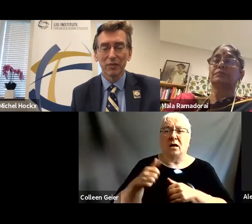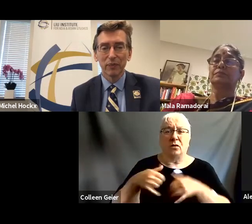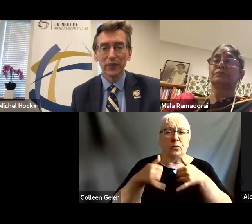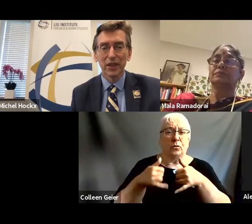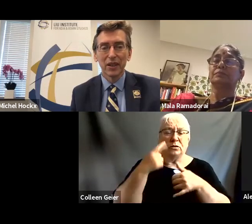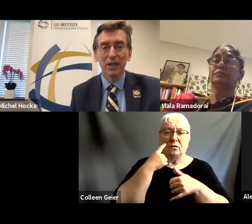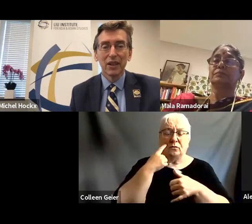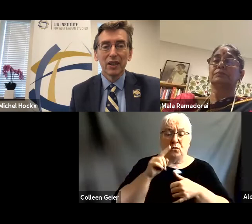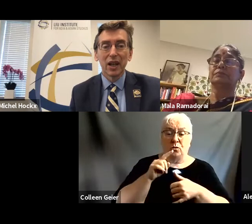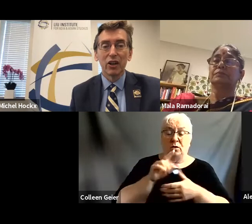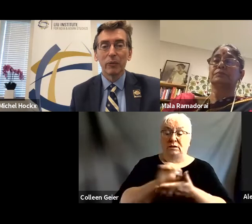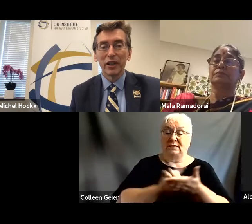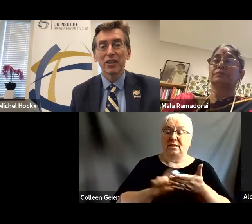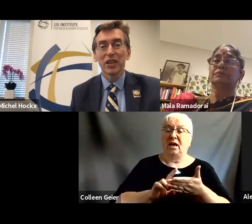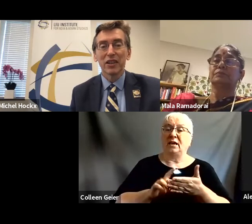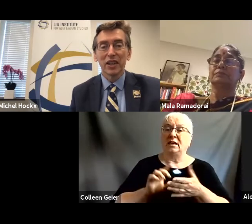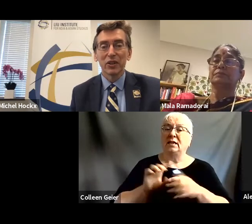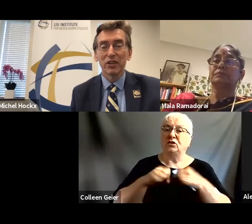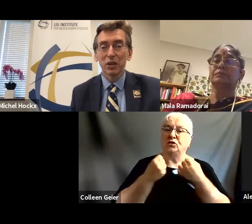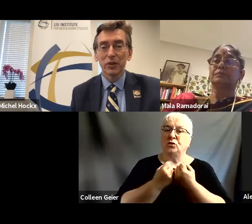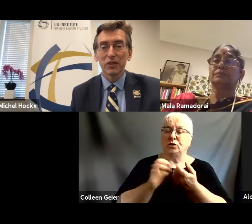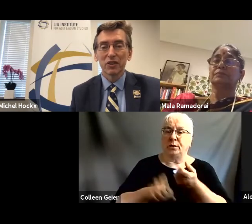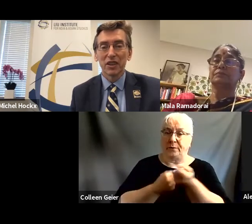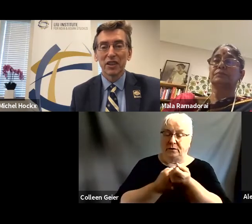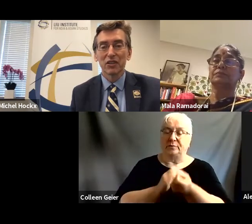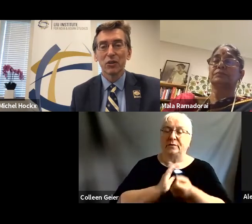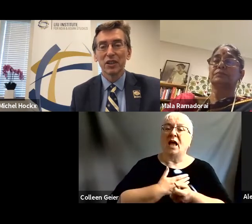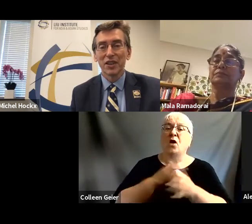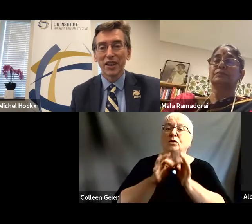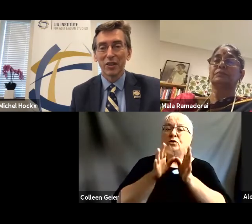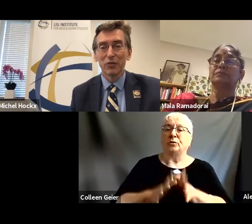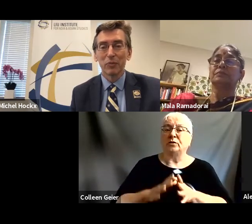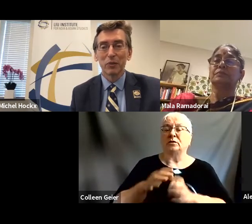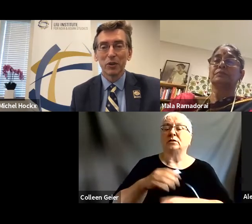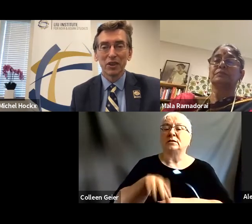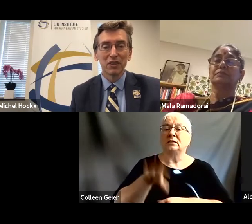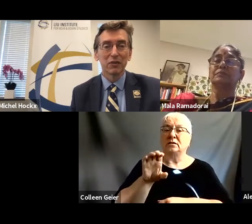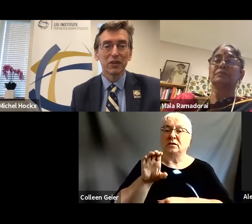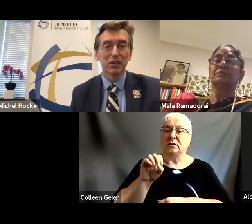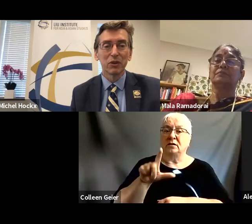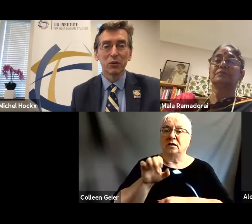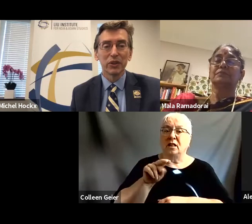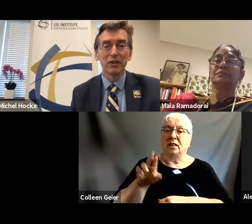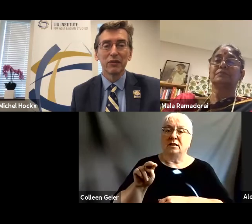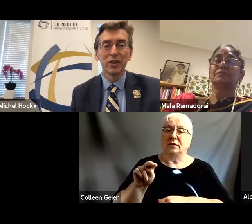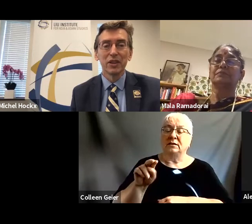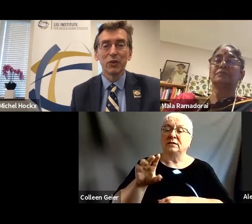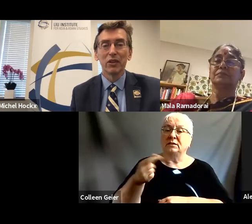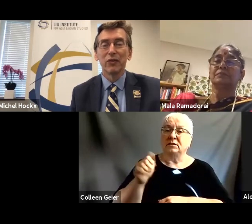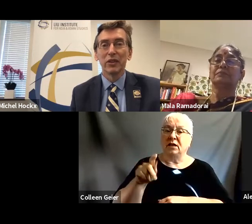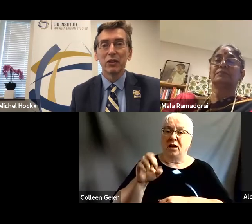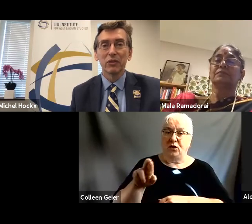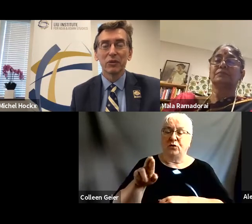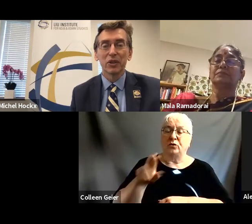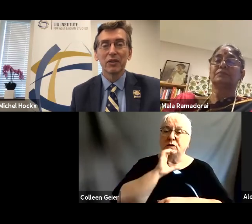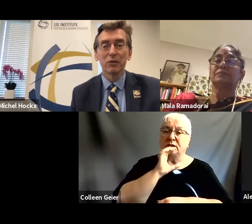Impact. Our American Sign Language interpreter today is Colleen Geyer from Community Services with All Deaf. We are